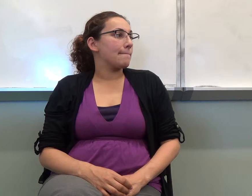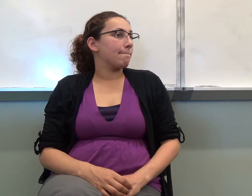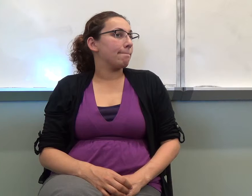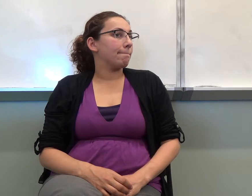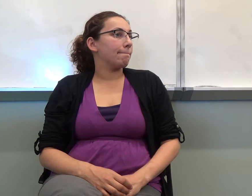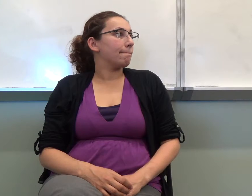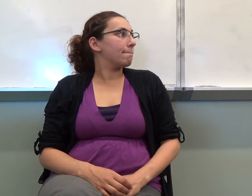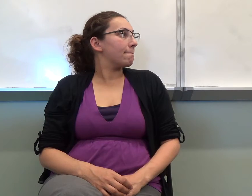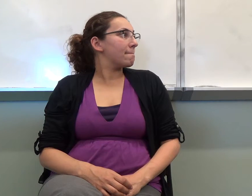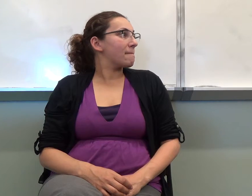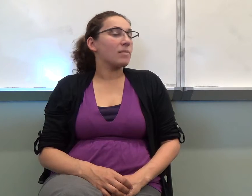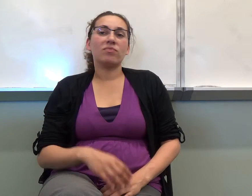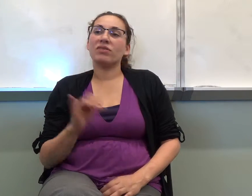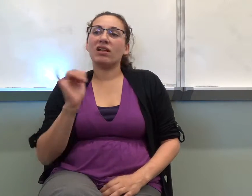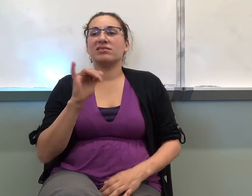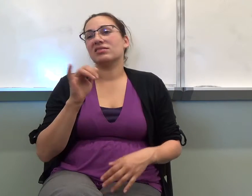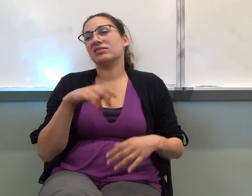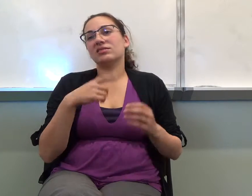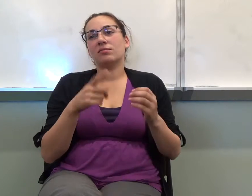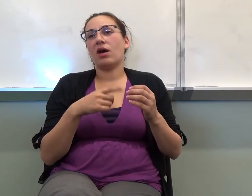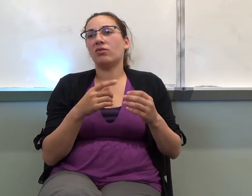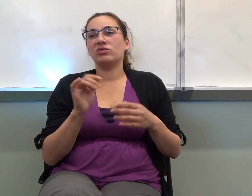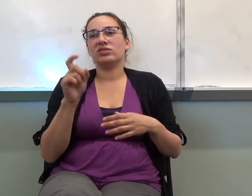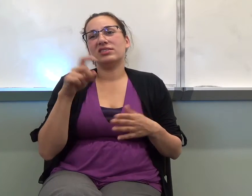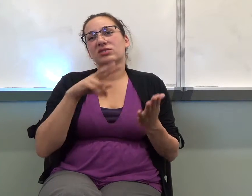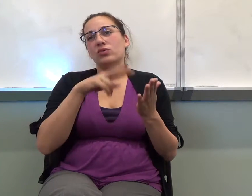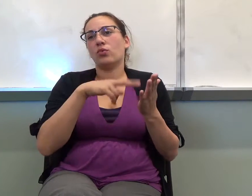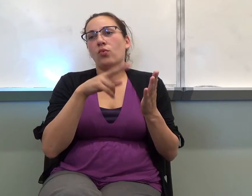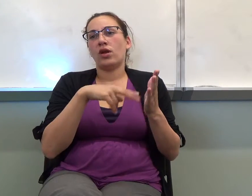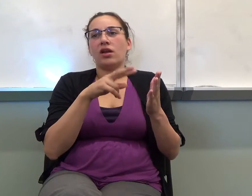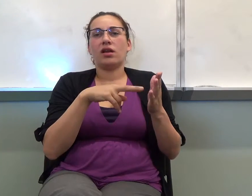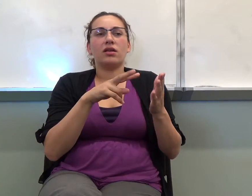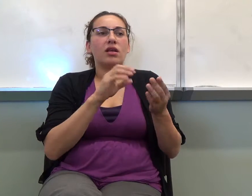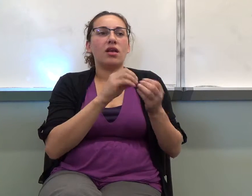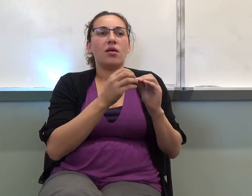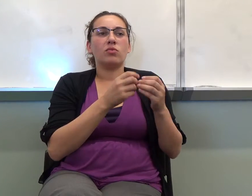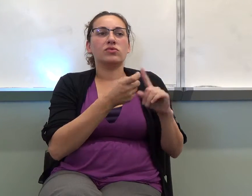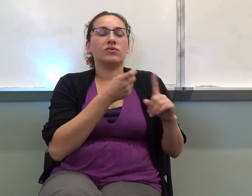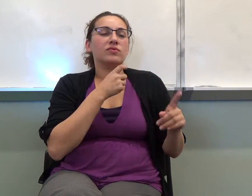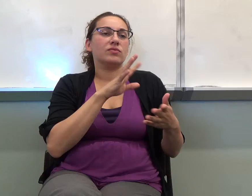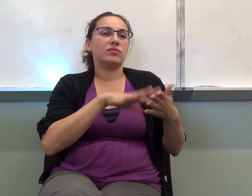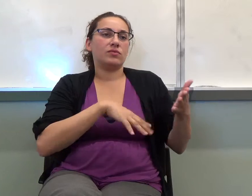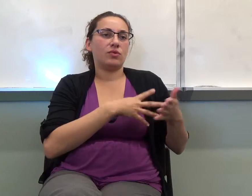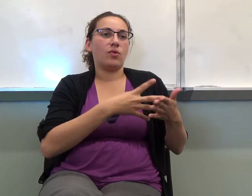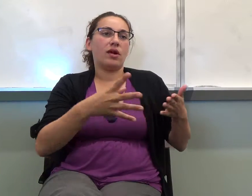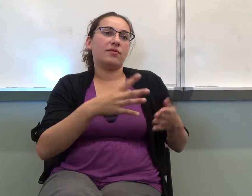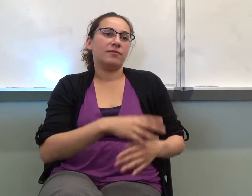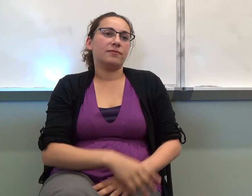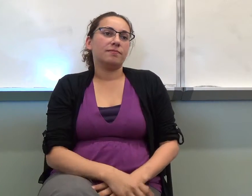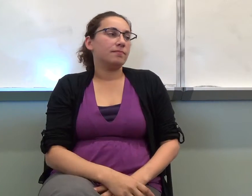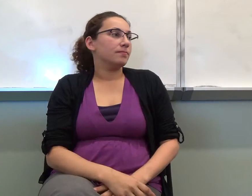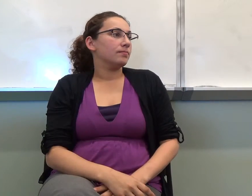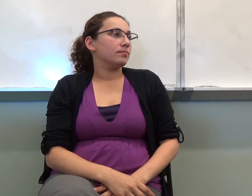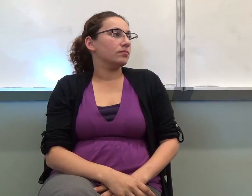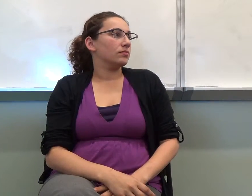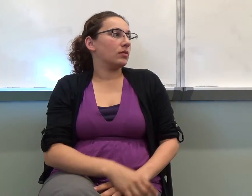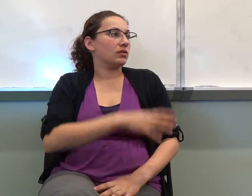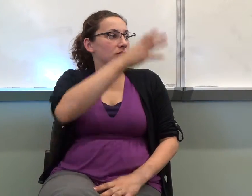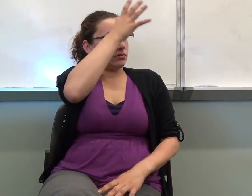So this is just about reading numbers off graphs, that's all. Very simple. Anything else? 21A.